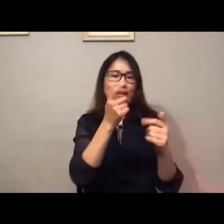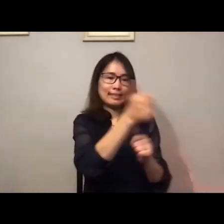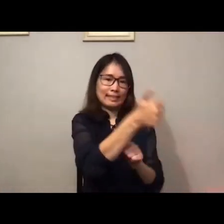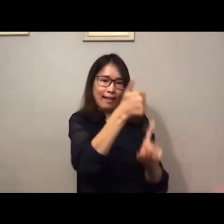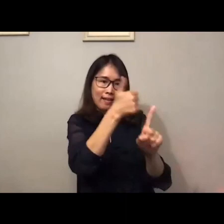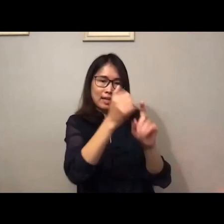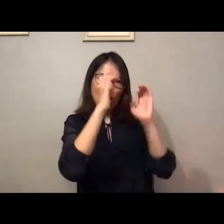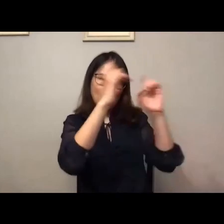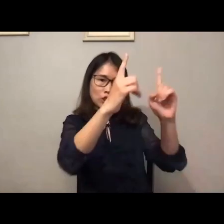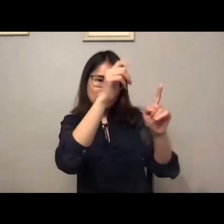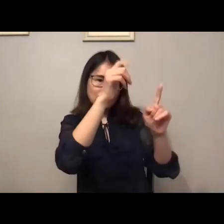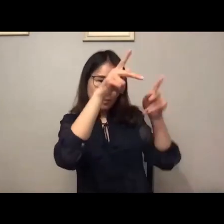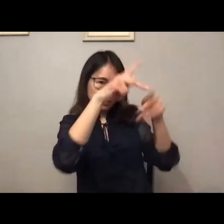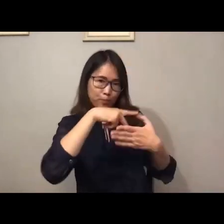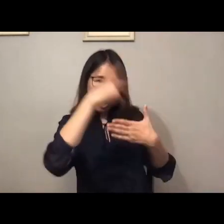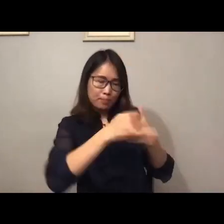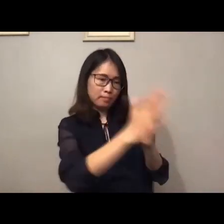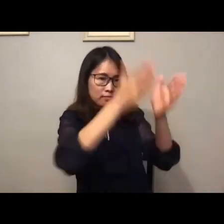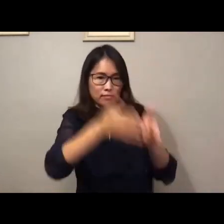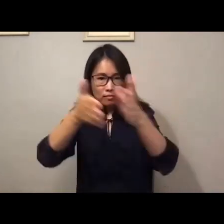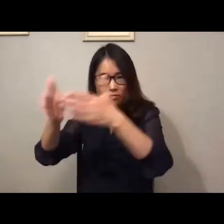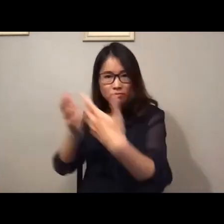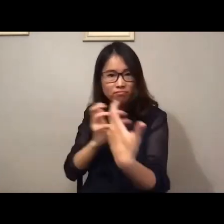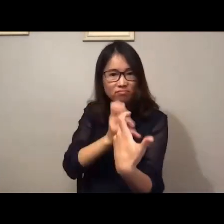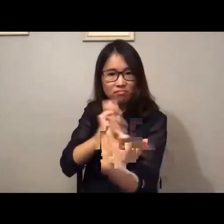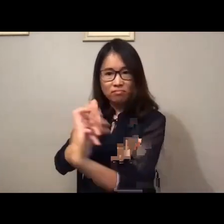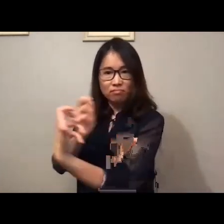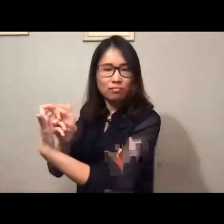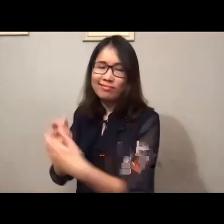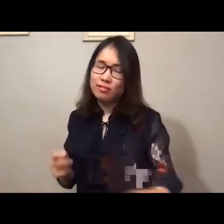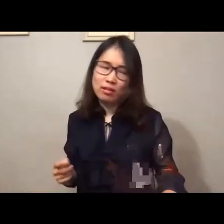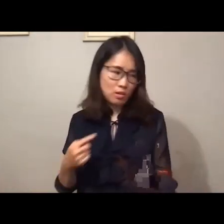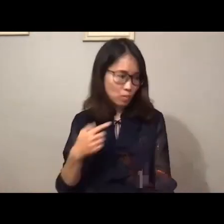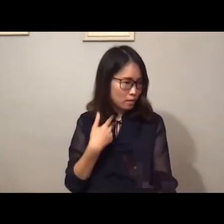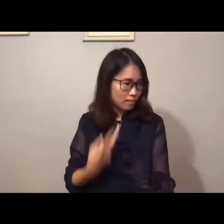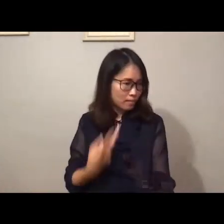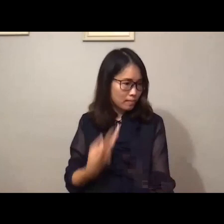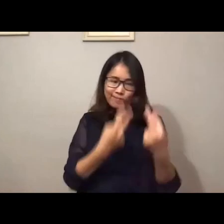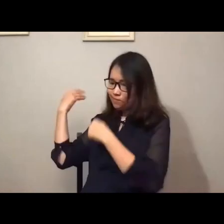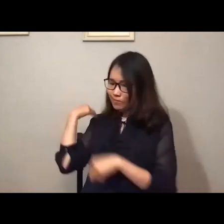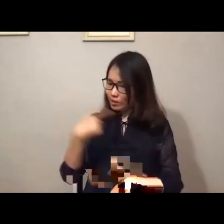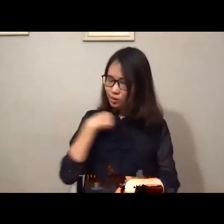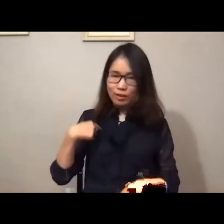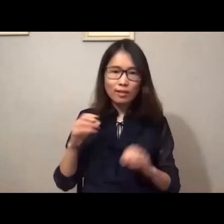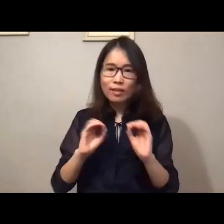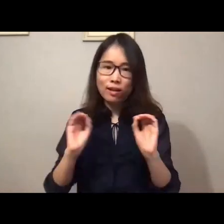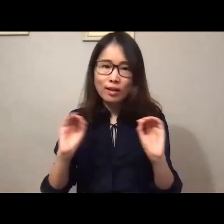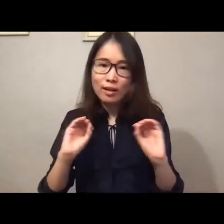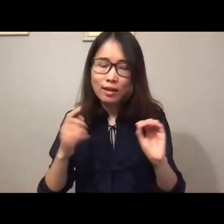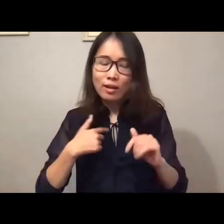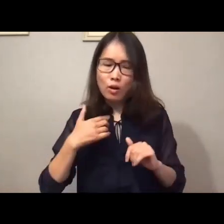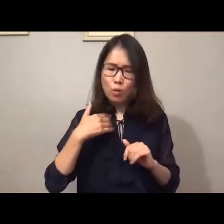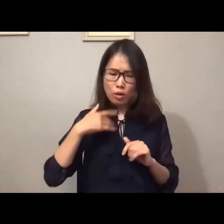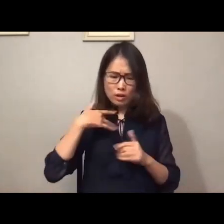individual education plan that is based on what they need and the accommodations that they